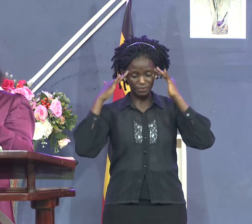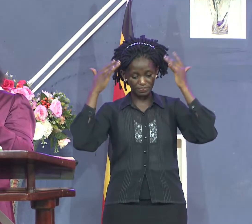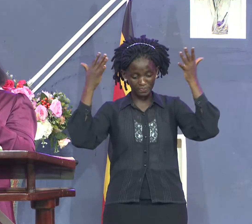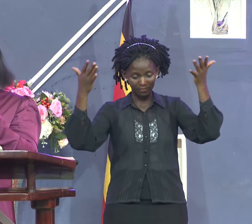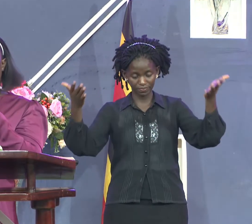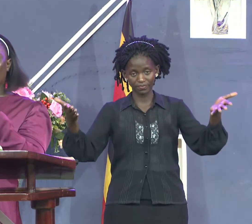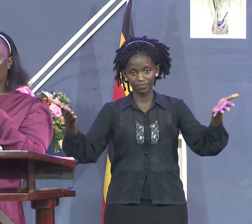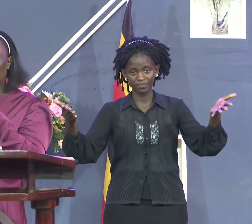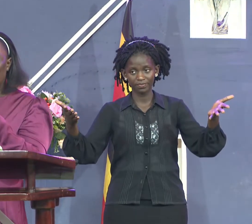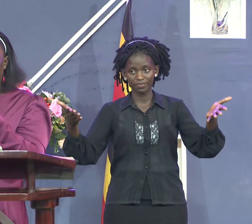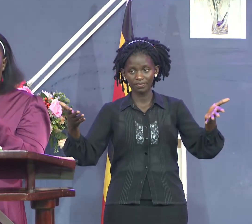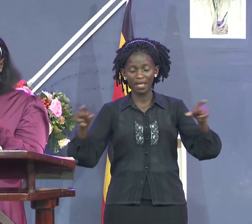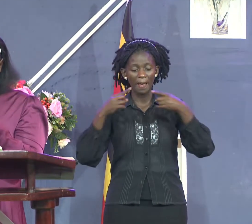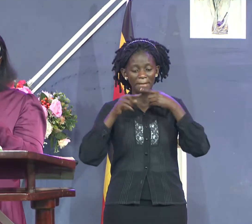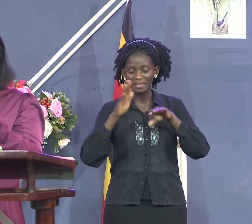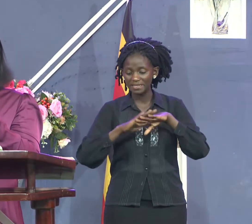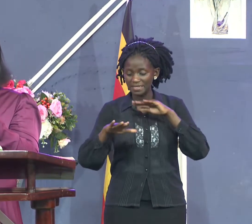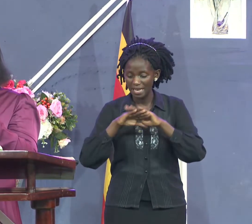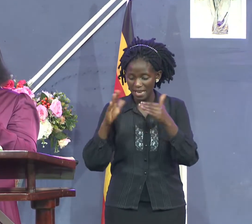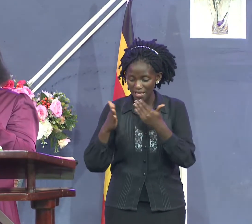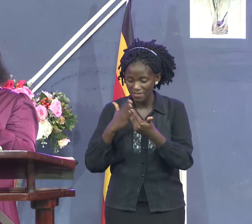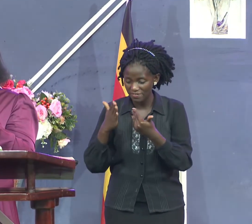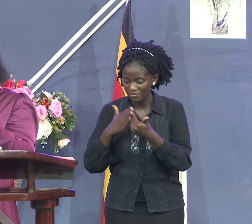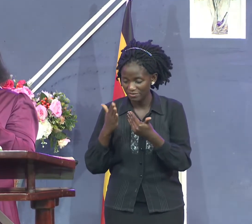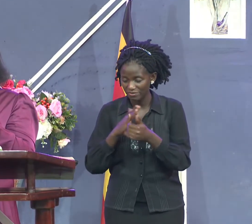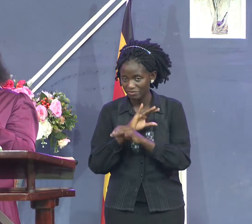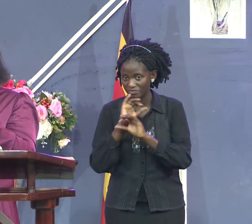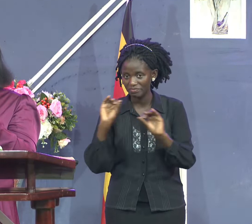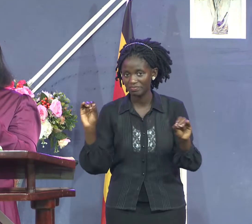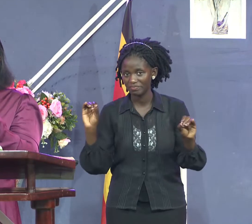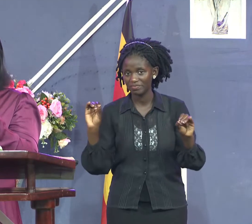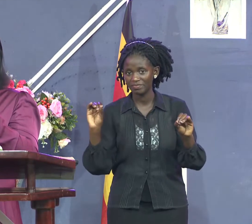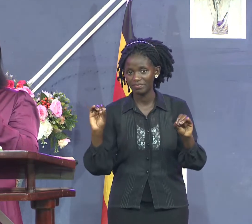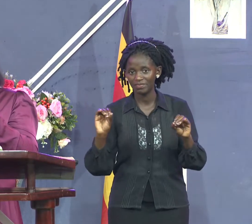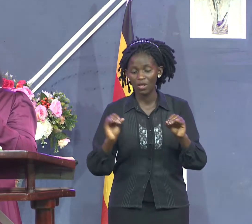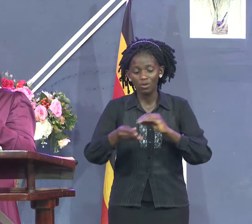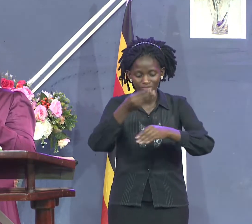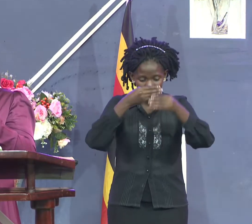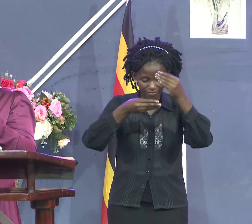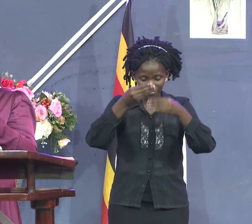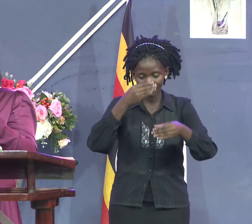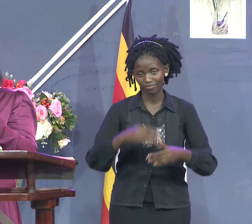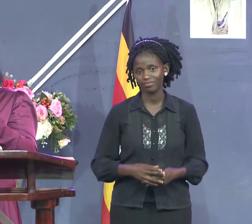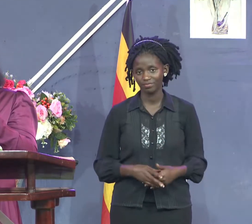don't know them. Ate sifuddeyo. And I've mindless. Kubimanya. To